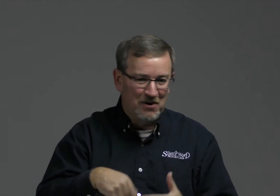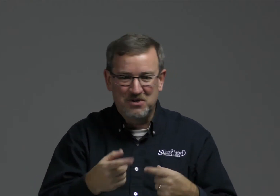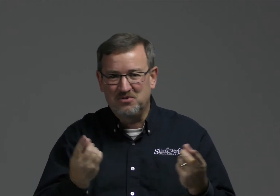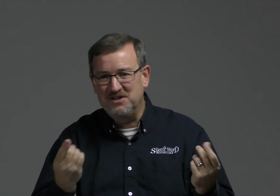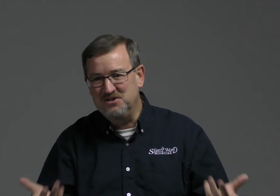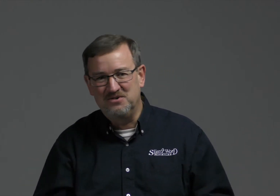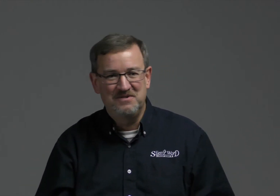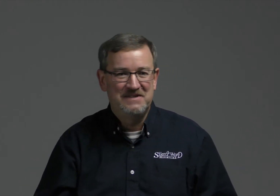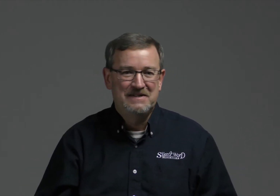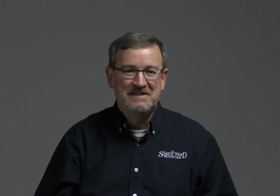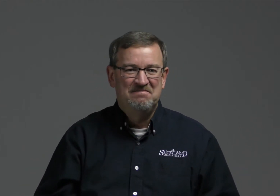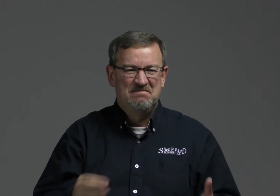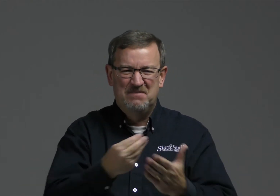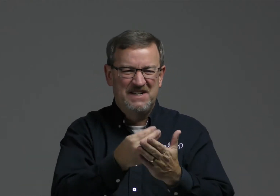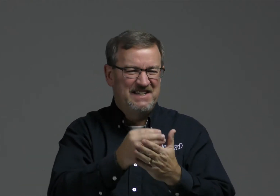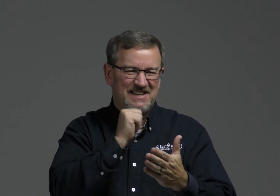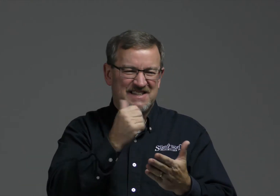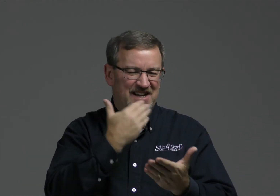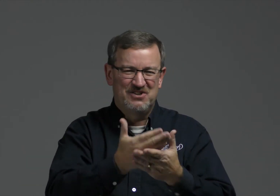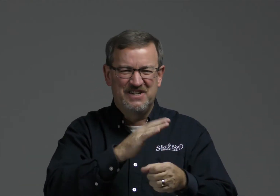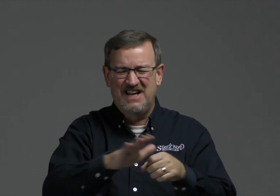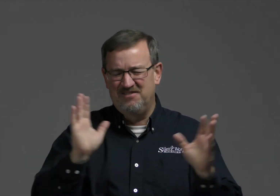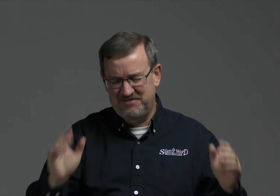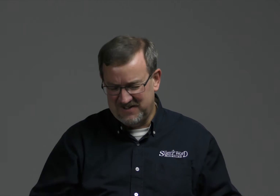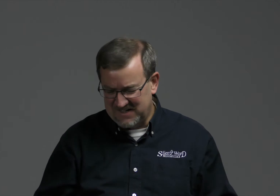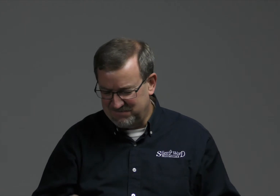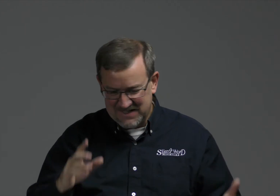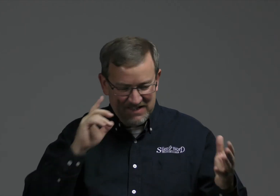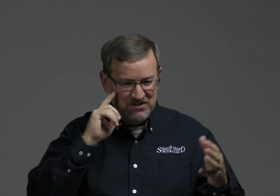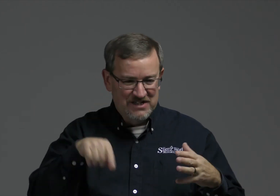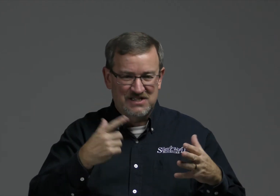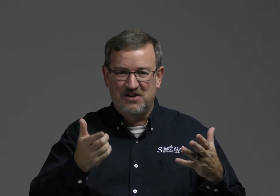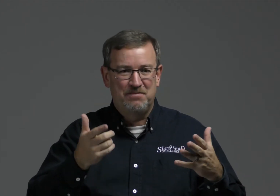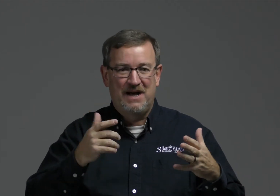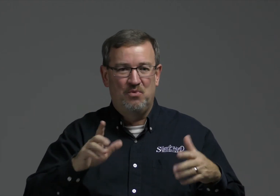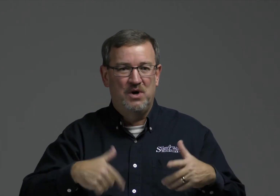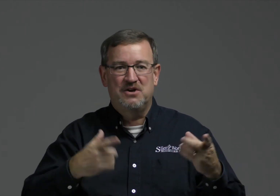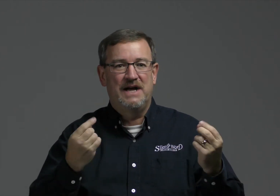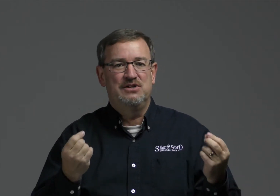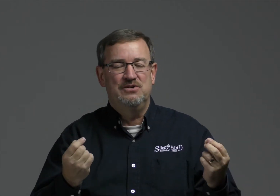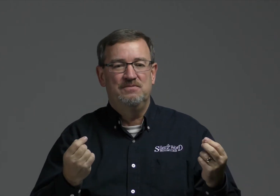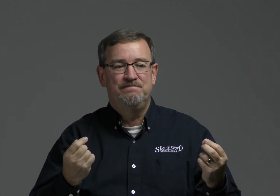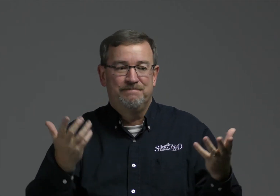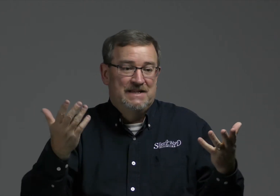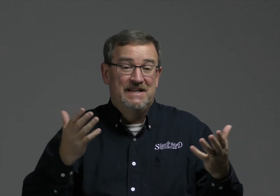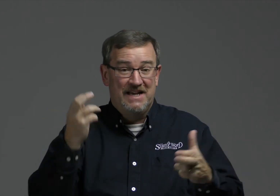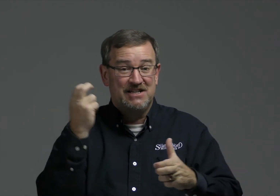about, what do I do? Money is not good enough. You know, I just thought about, what could I do? And it's